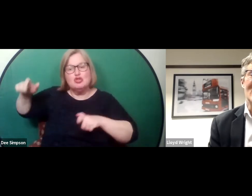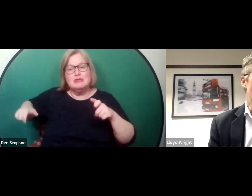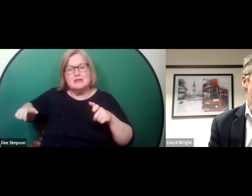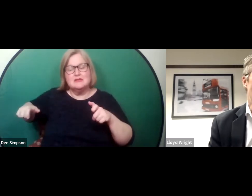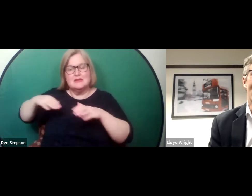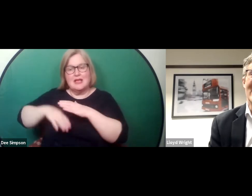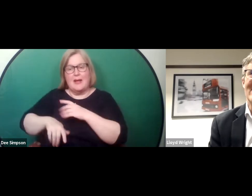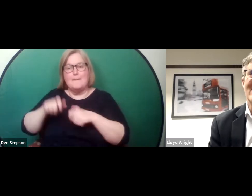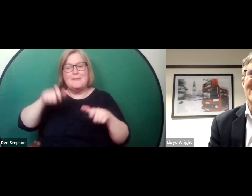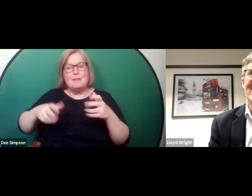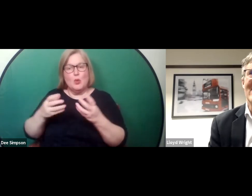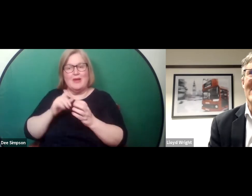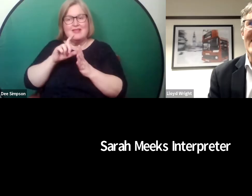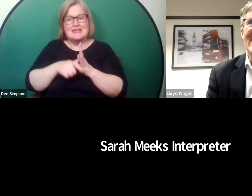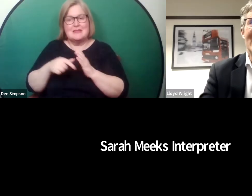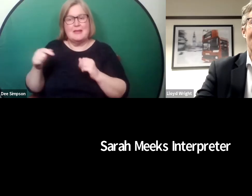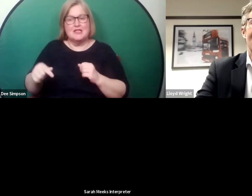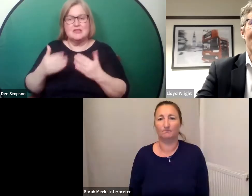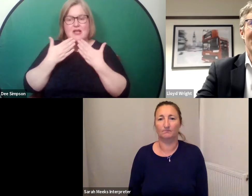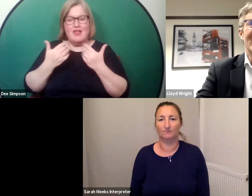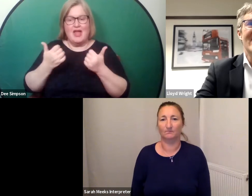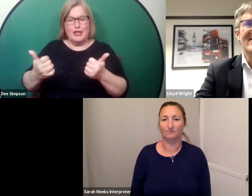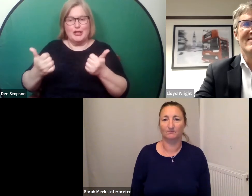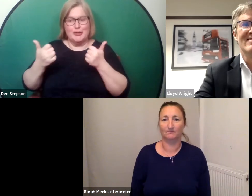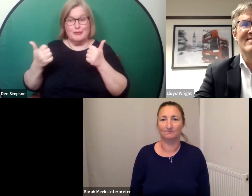and persons with disabilities. Thank you.